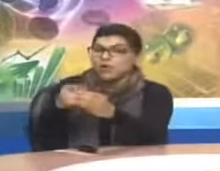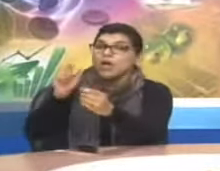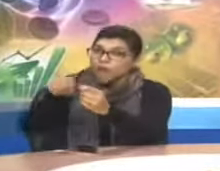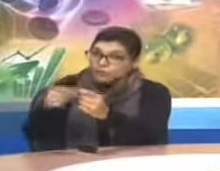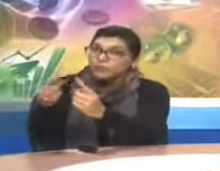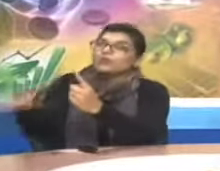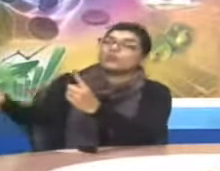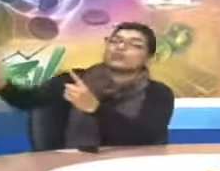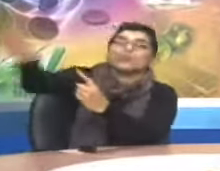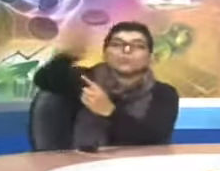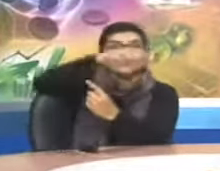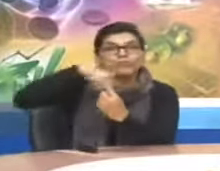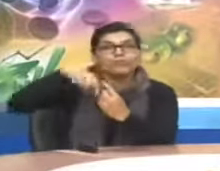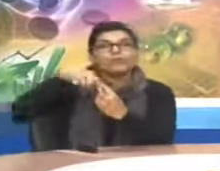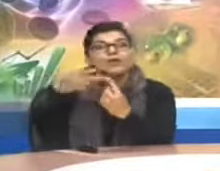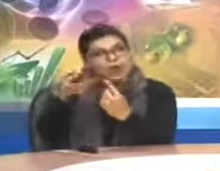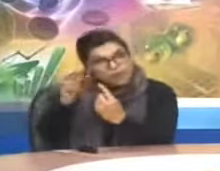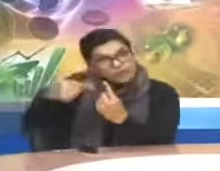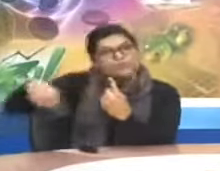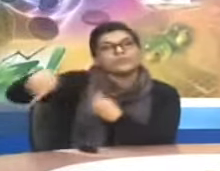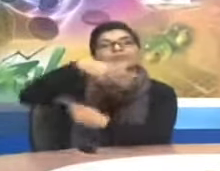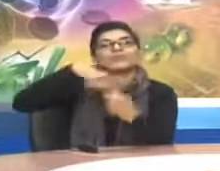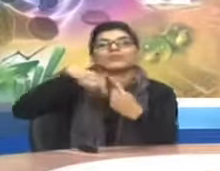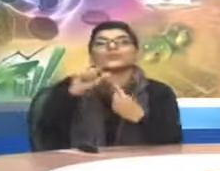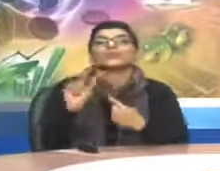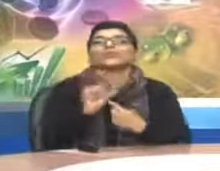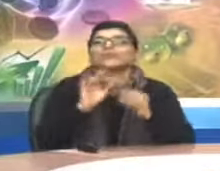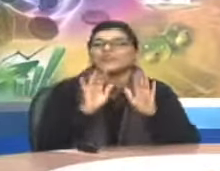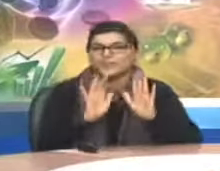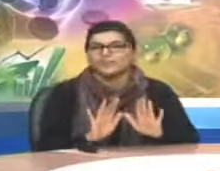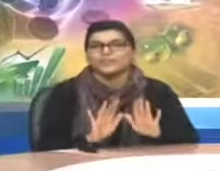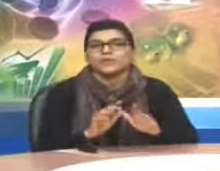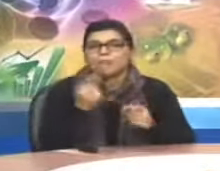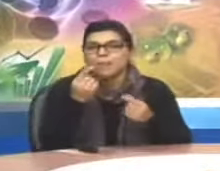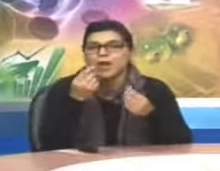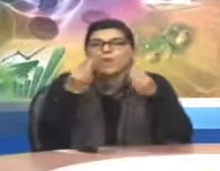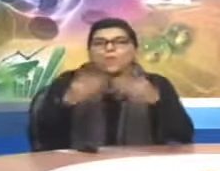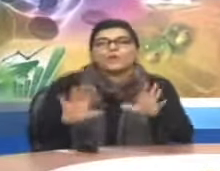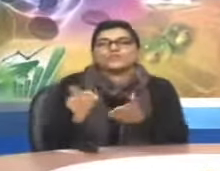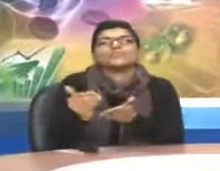So, for example, as we discussed, after drinking water from the